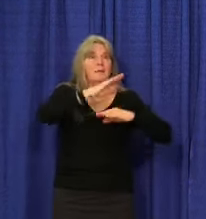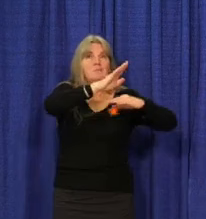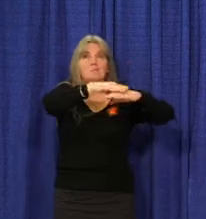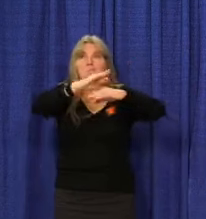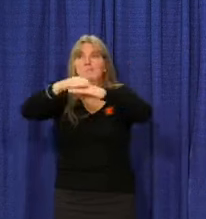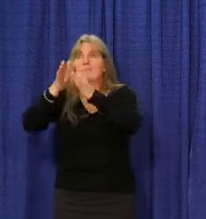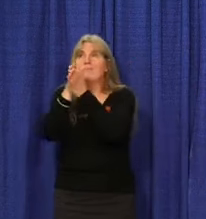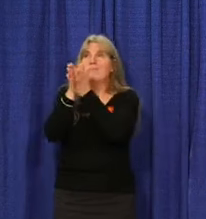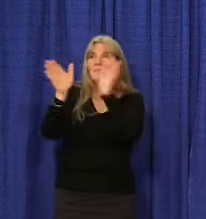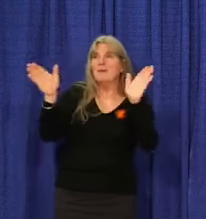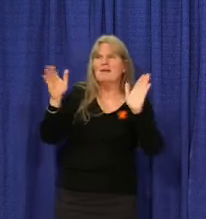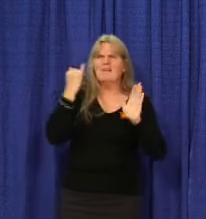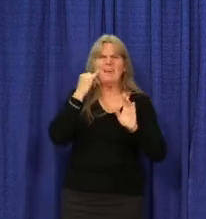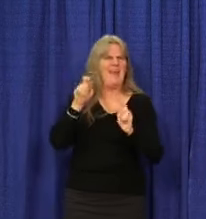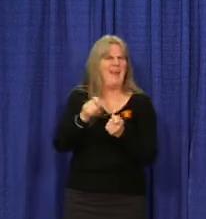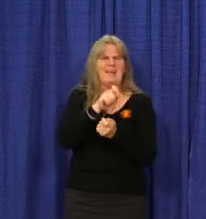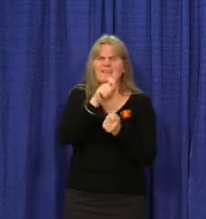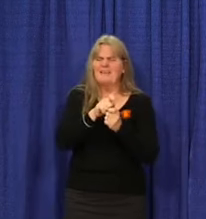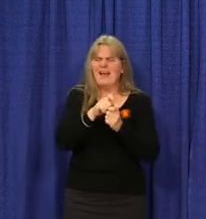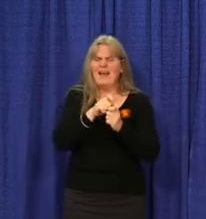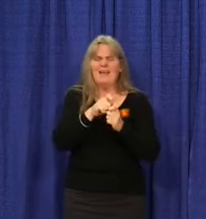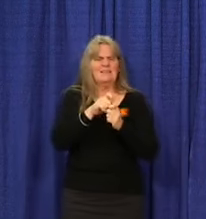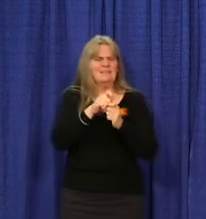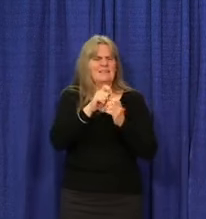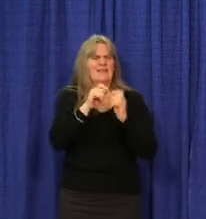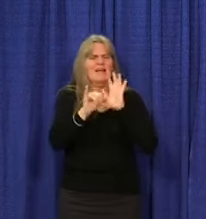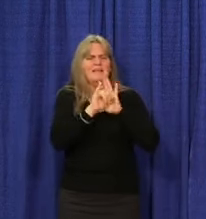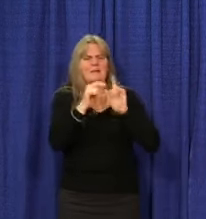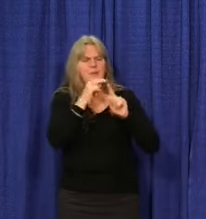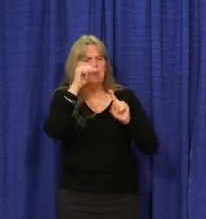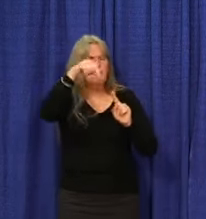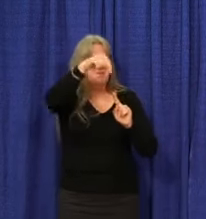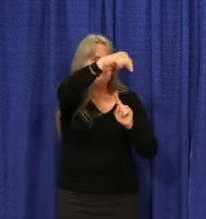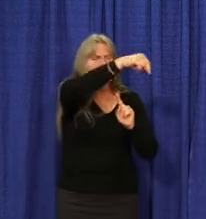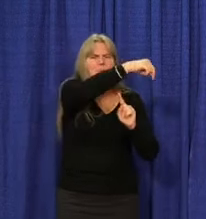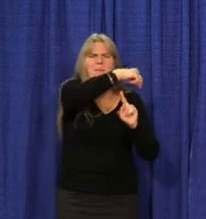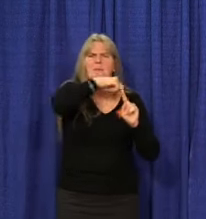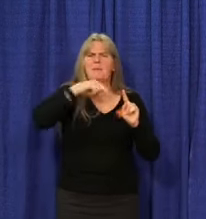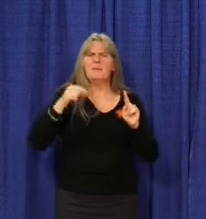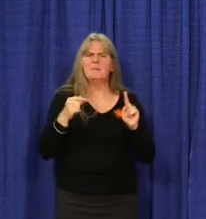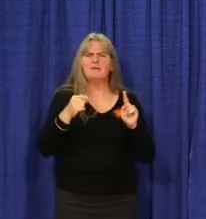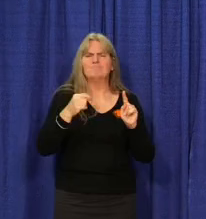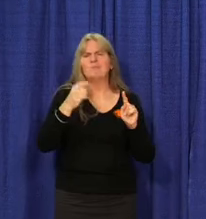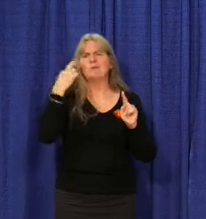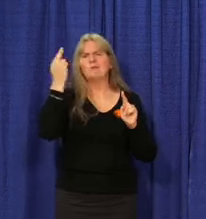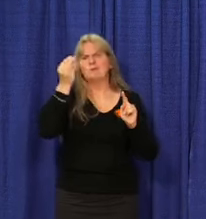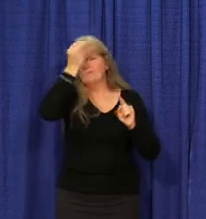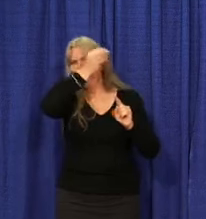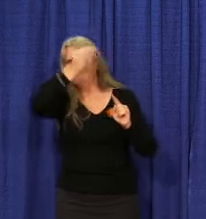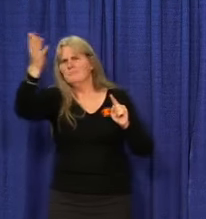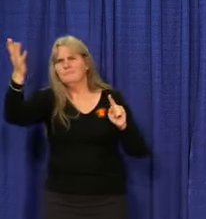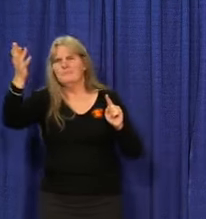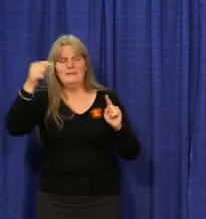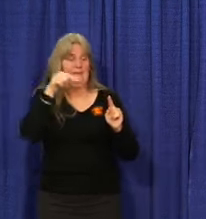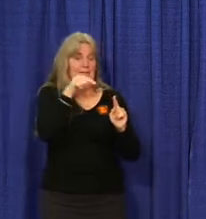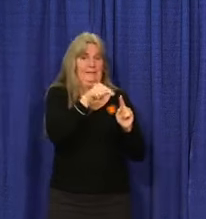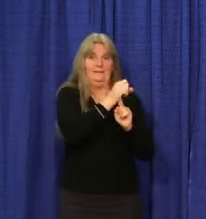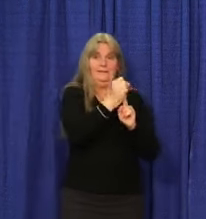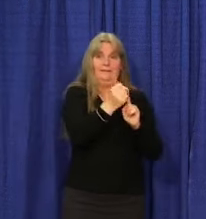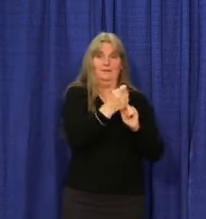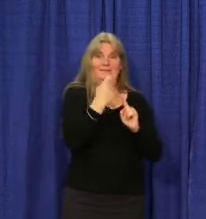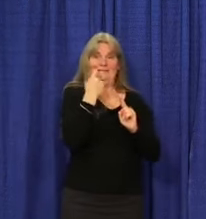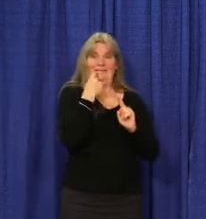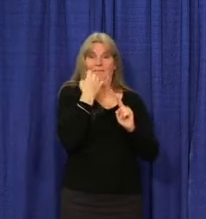we were not able to identify all individuals who may have been in contact with an infected person. In this case,